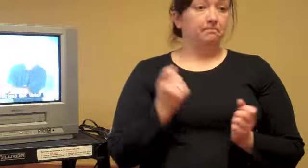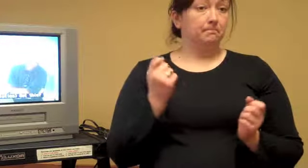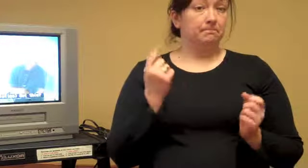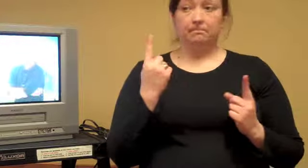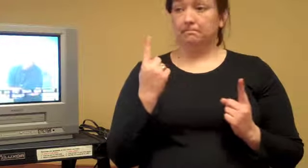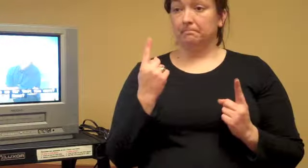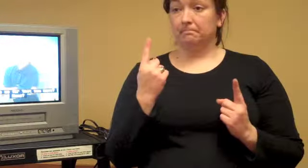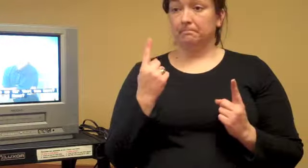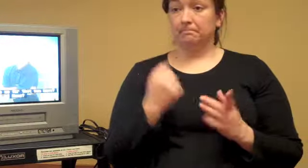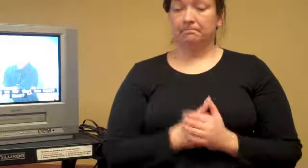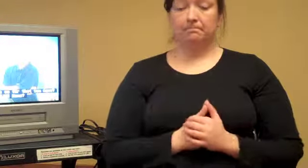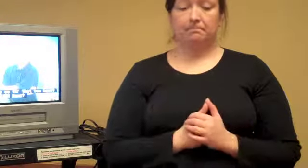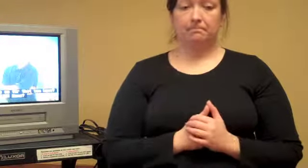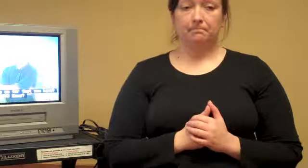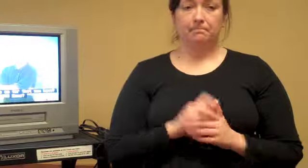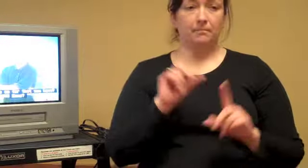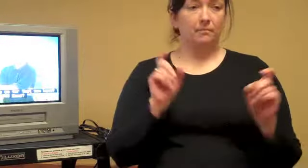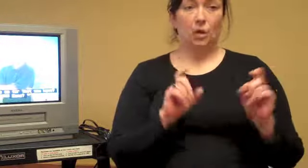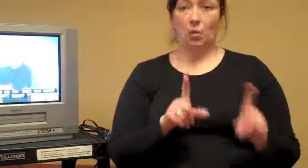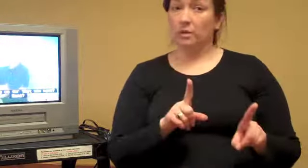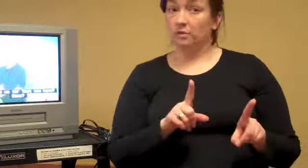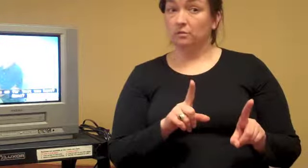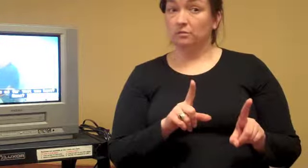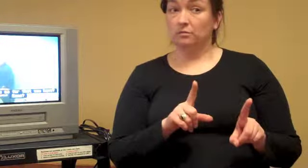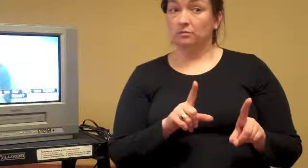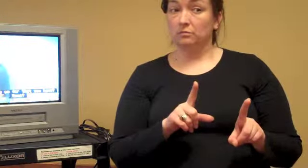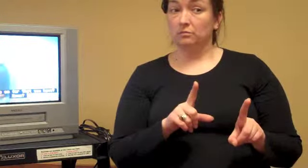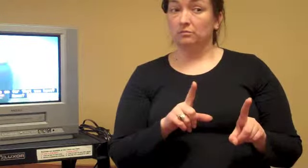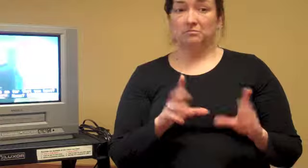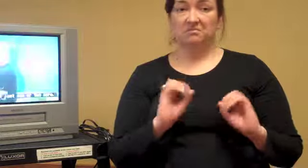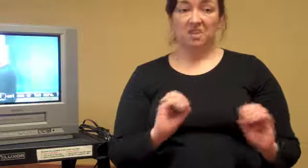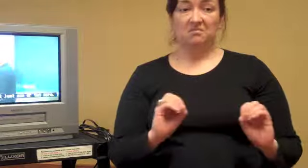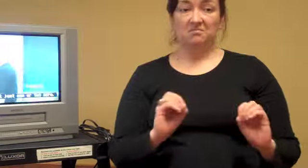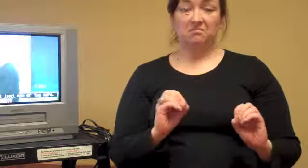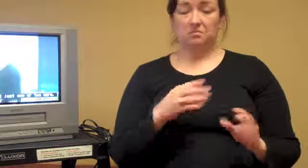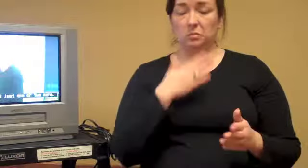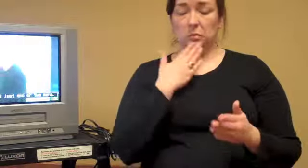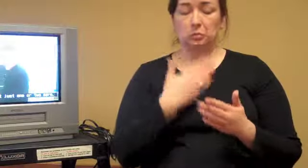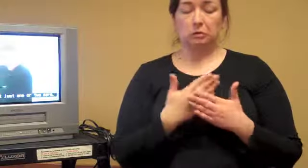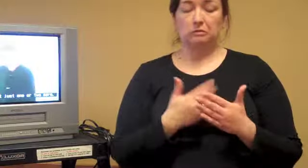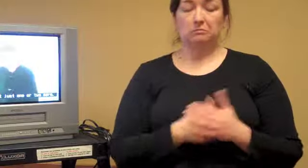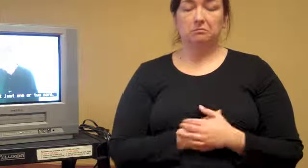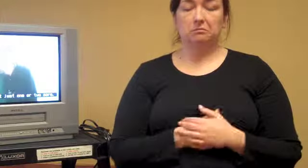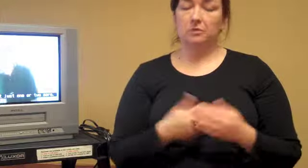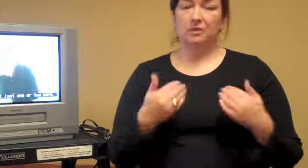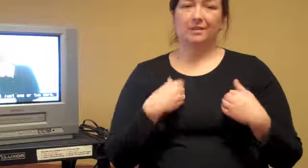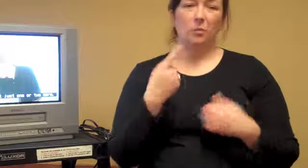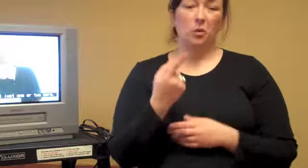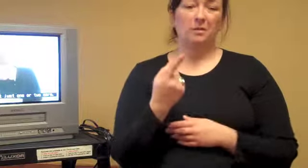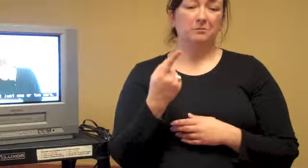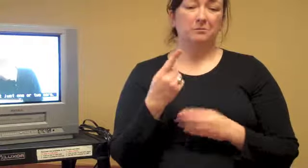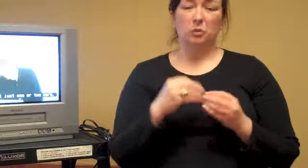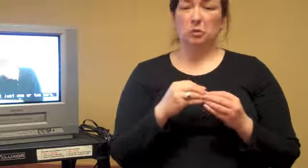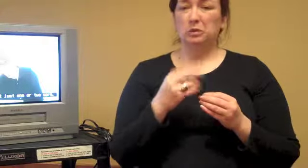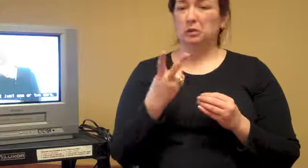Got this? Questions so far that you have? None? We got just one or two more.